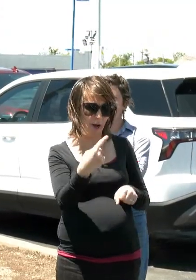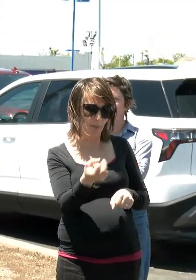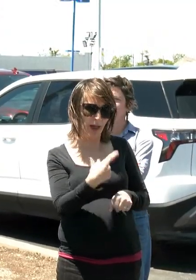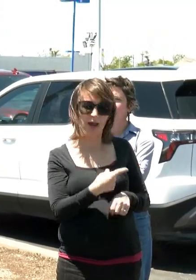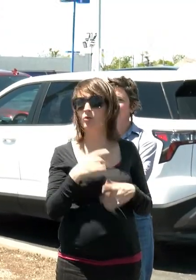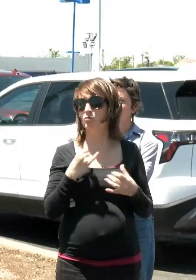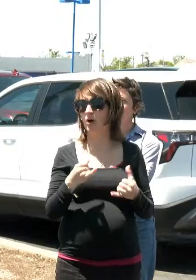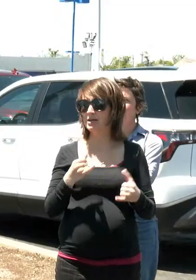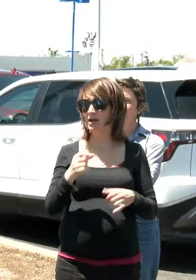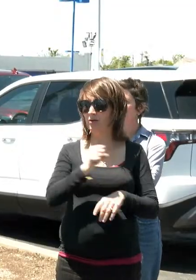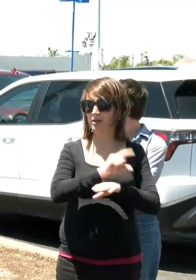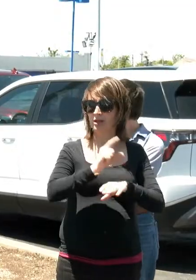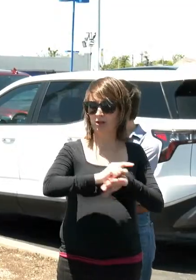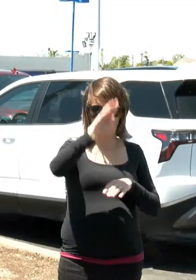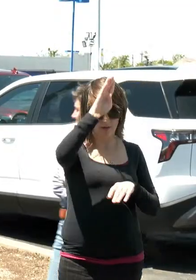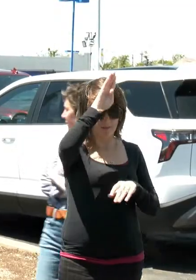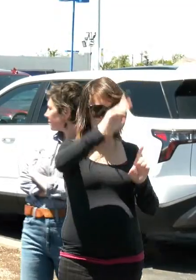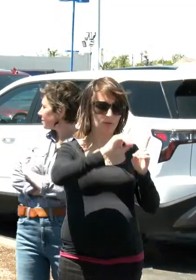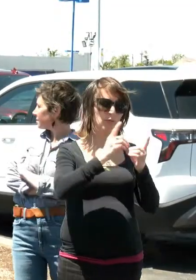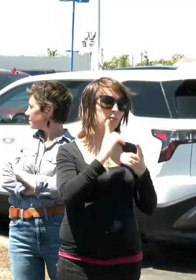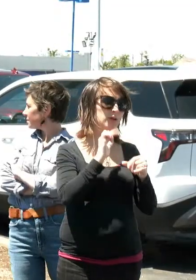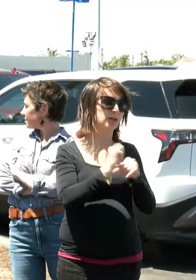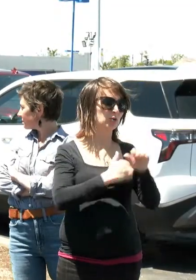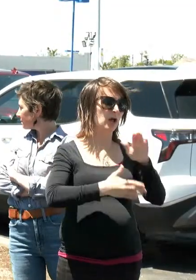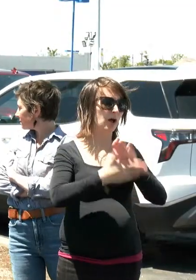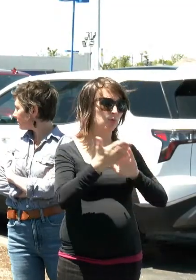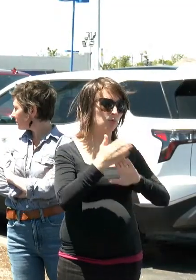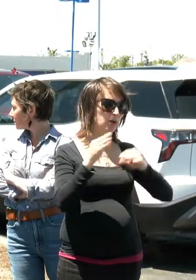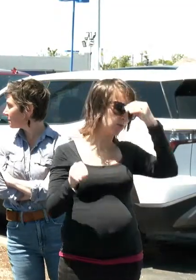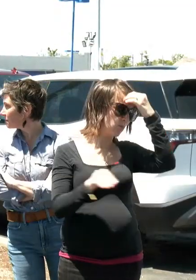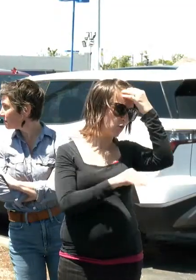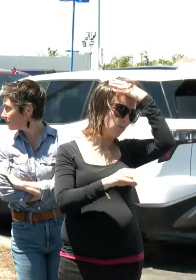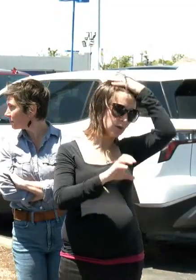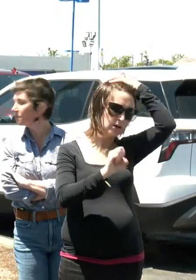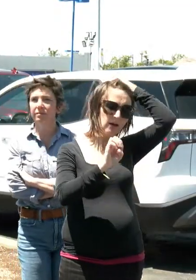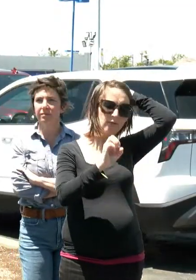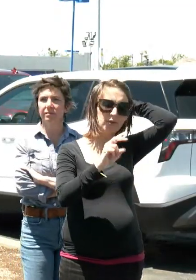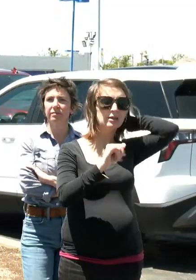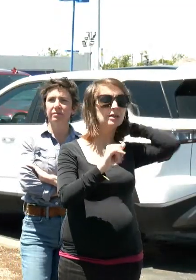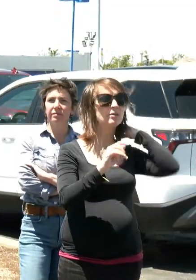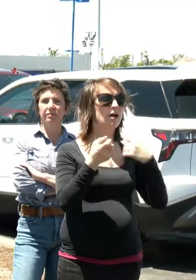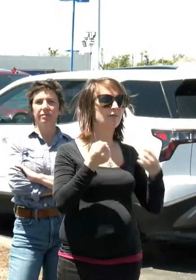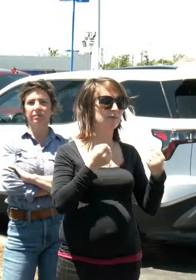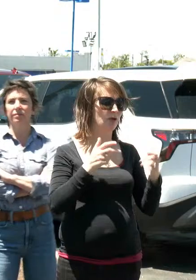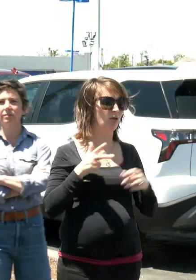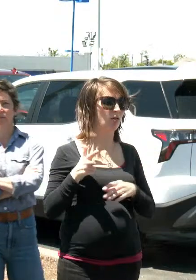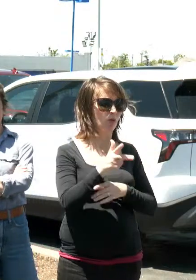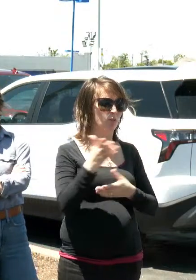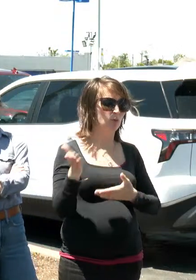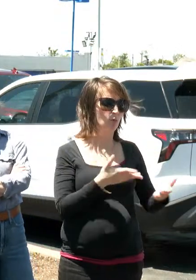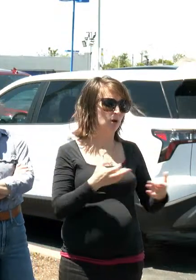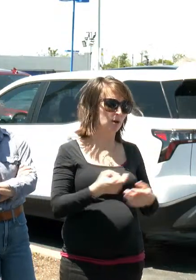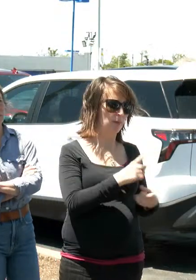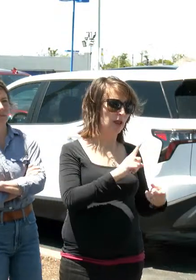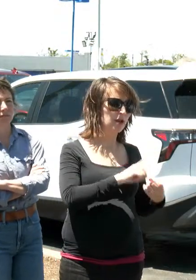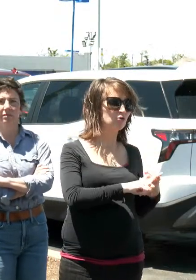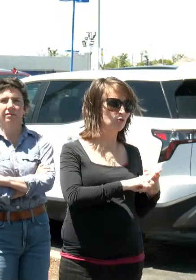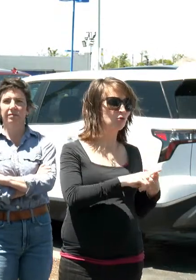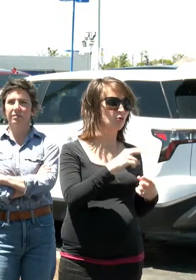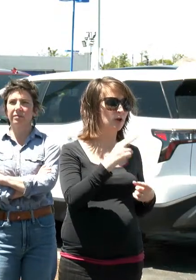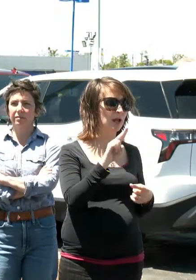now, the St. Louis Fire Department is operating the movement of the SEMA vehicle. We took it back to headquarters. We did some updates